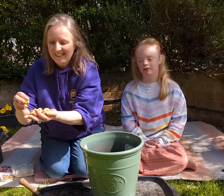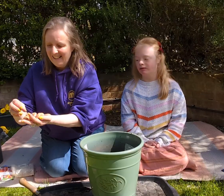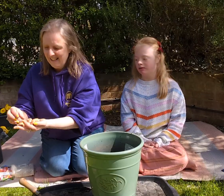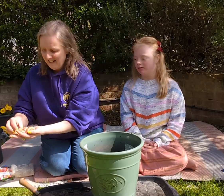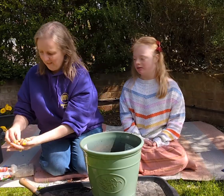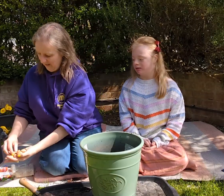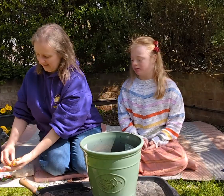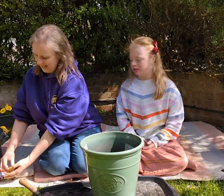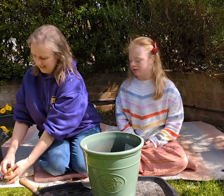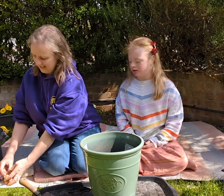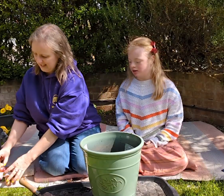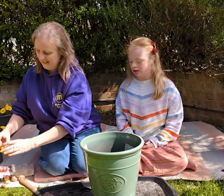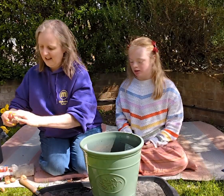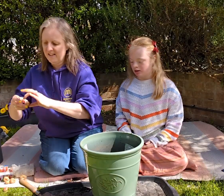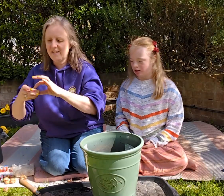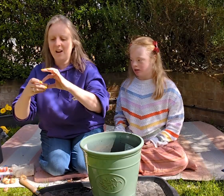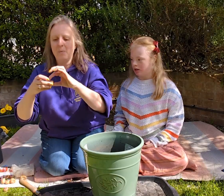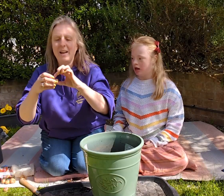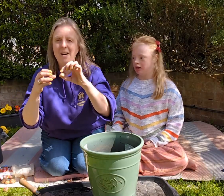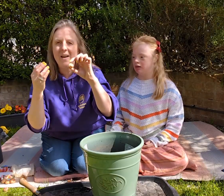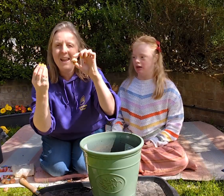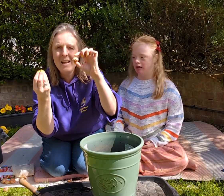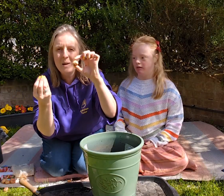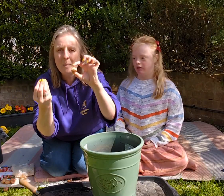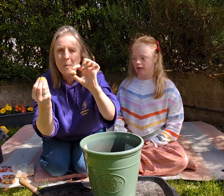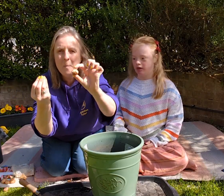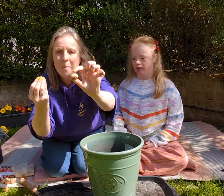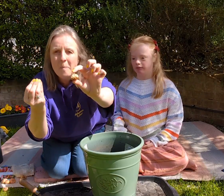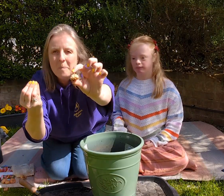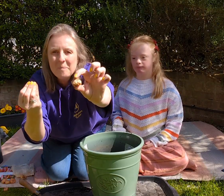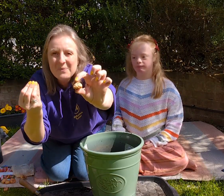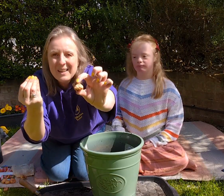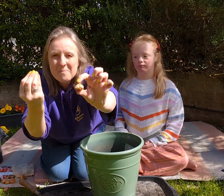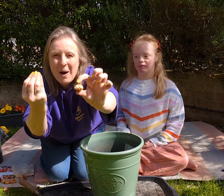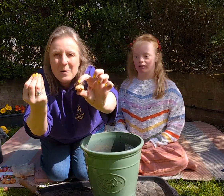Yeah, they're fantastic. These are. So we have a bulb.